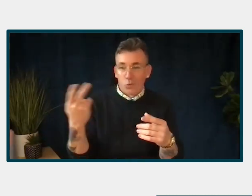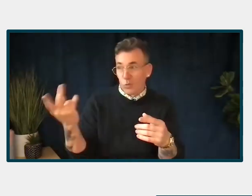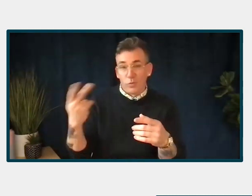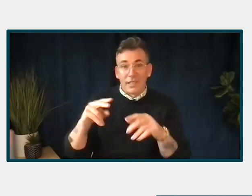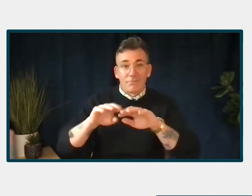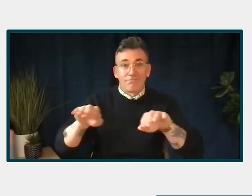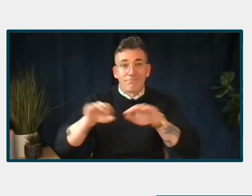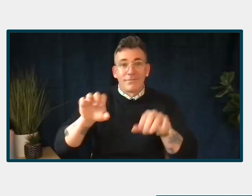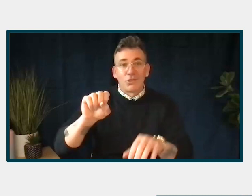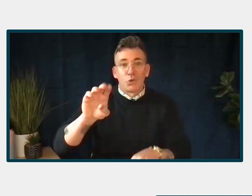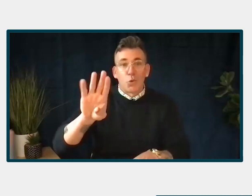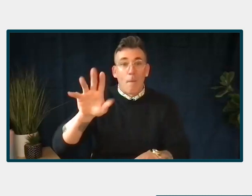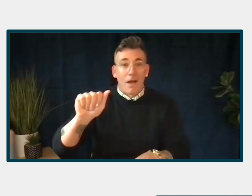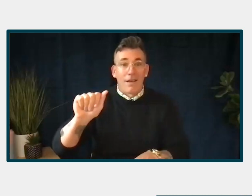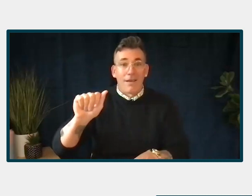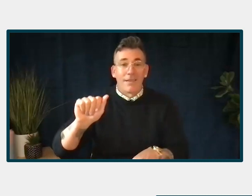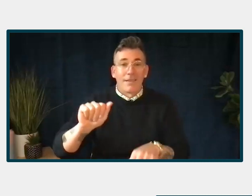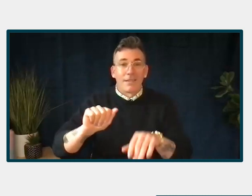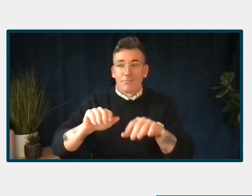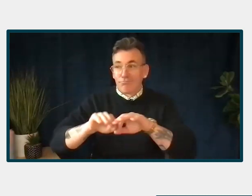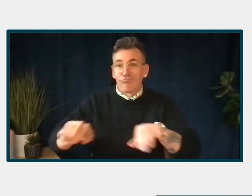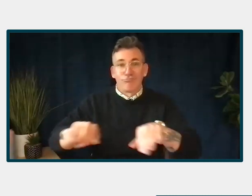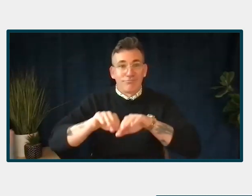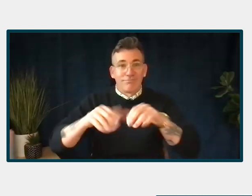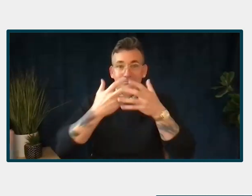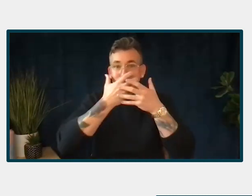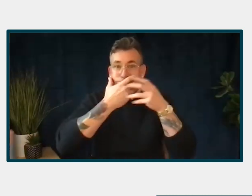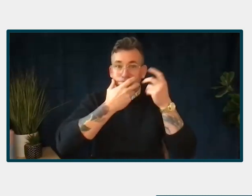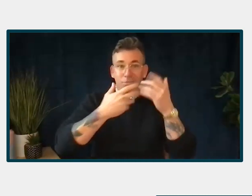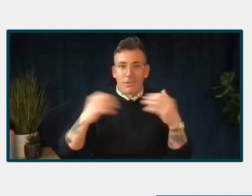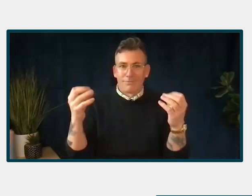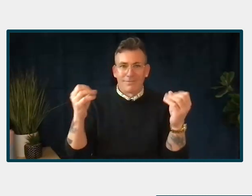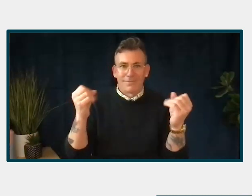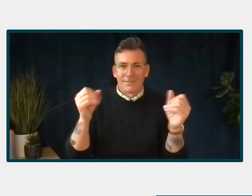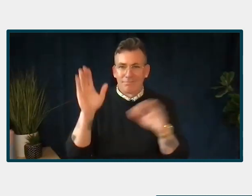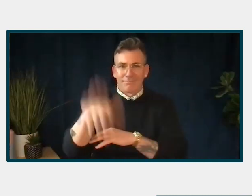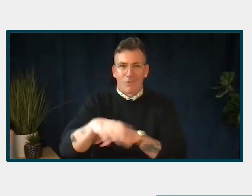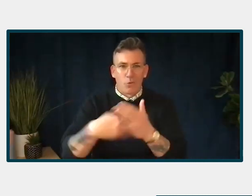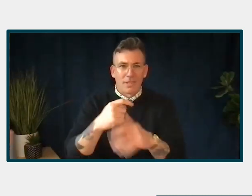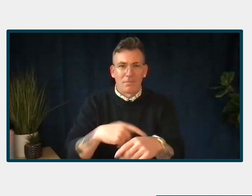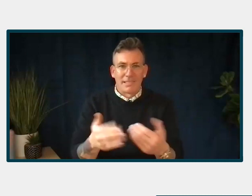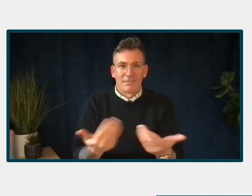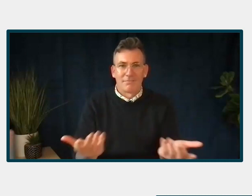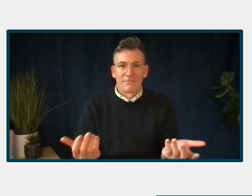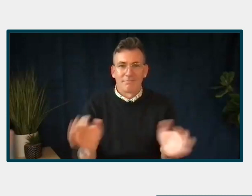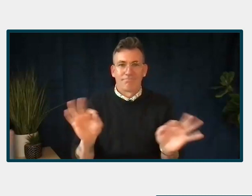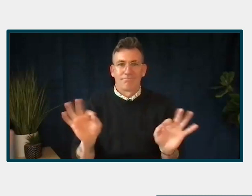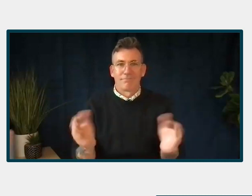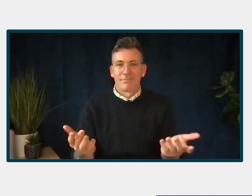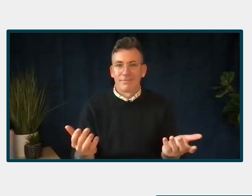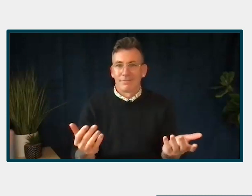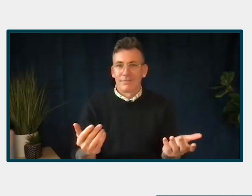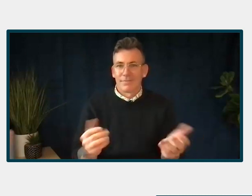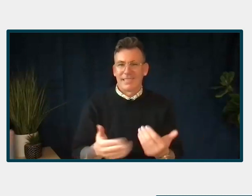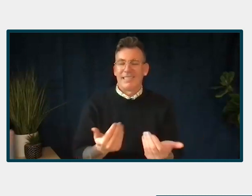I love our language. You know, with the two of us, we're taking scuba lessons or scuba diving, we're fully masked, and we're still signing the whole